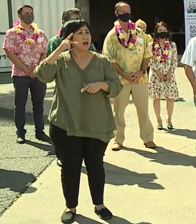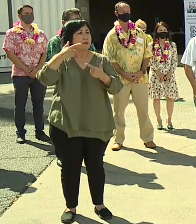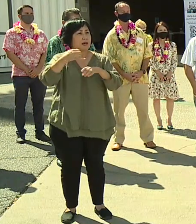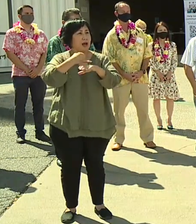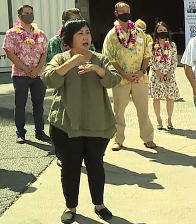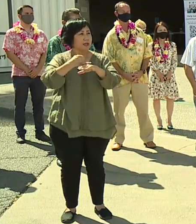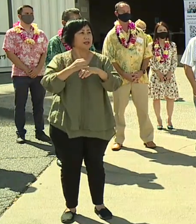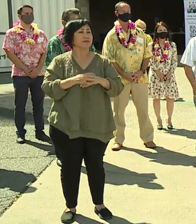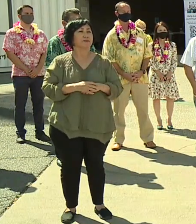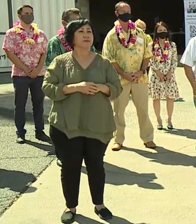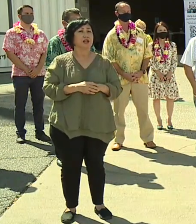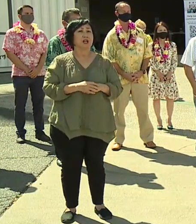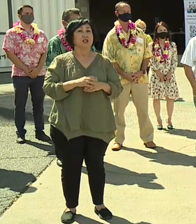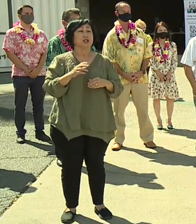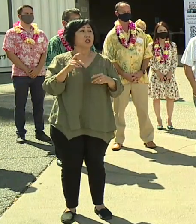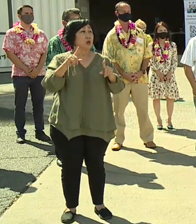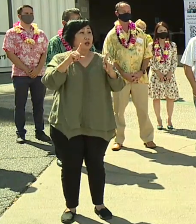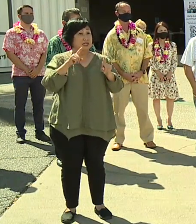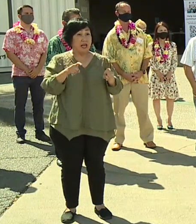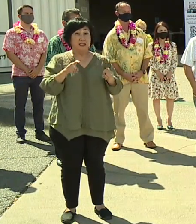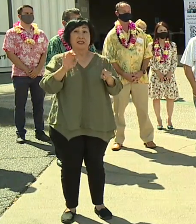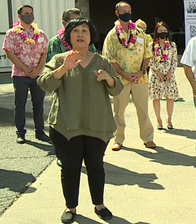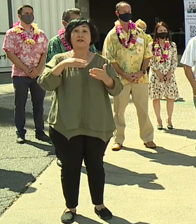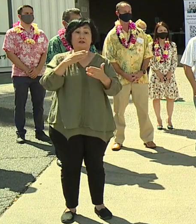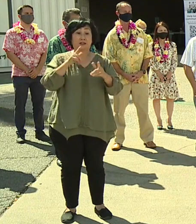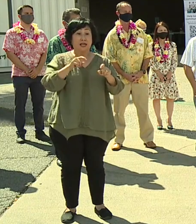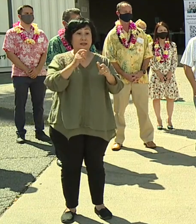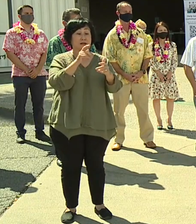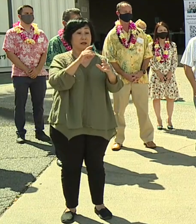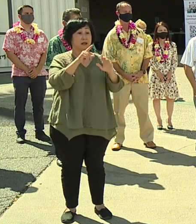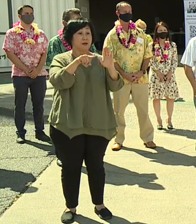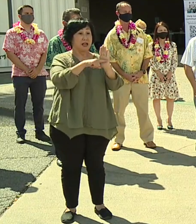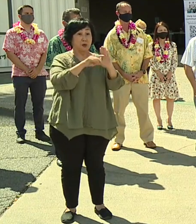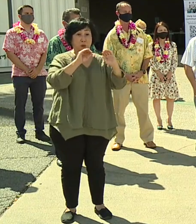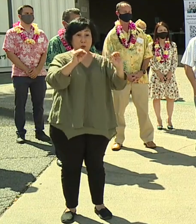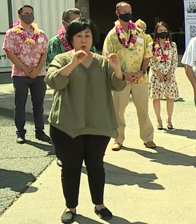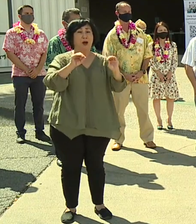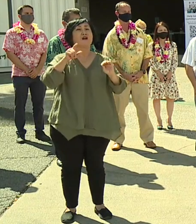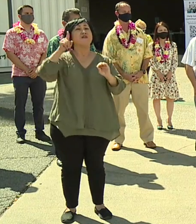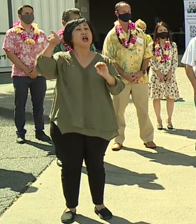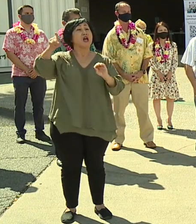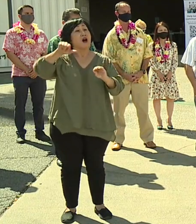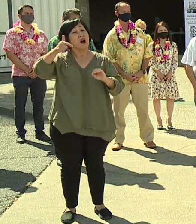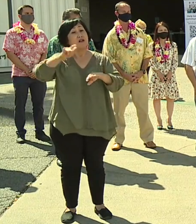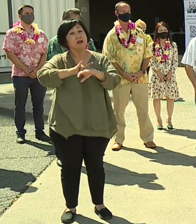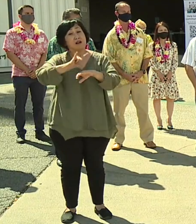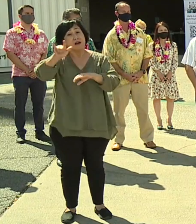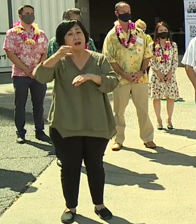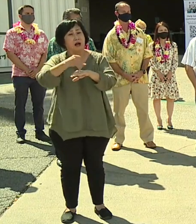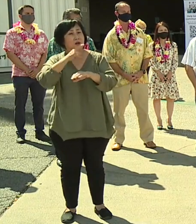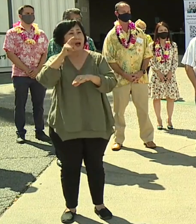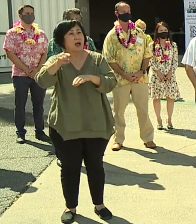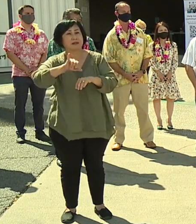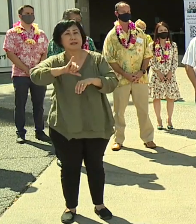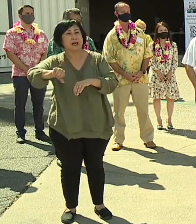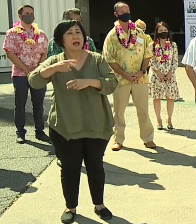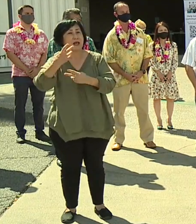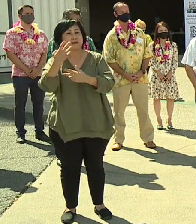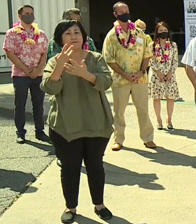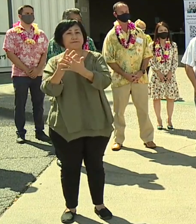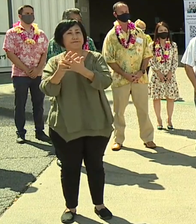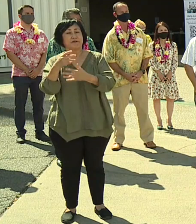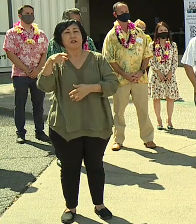would allow them to test out of the quarantine. I think most importantly, just this facility has the potential